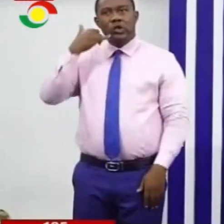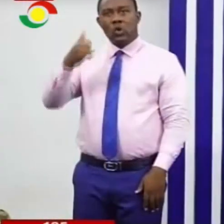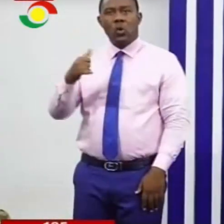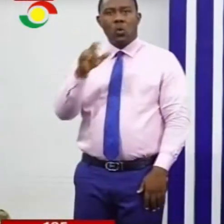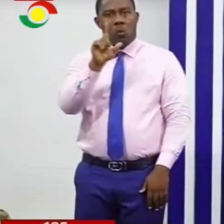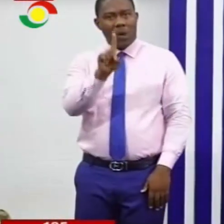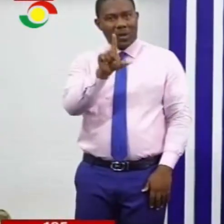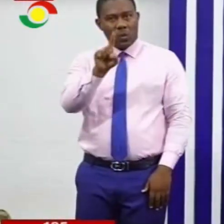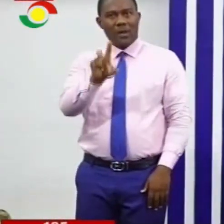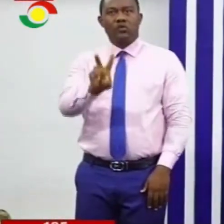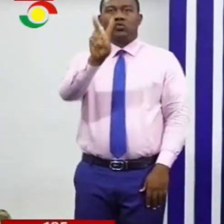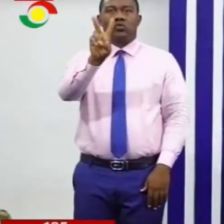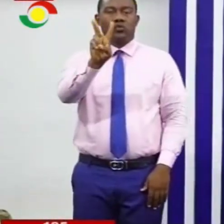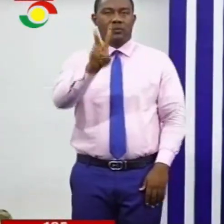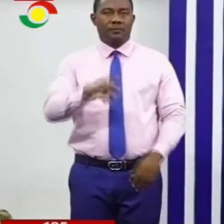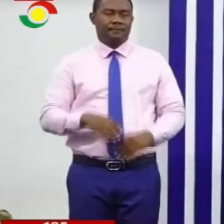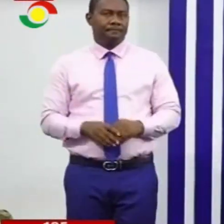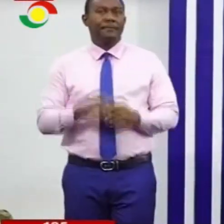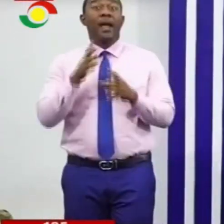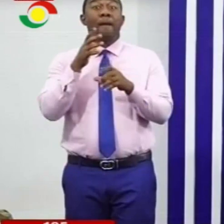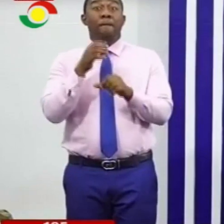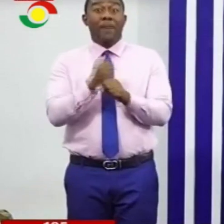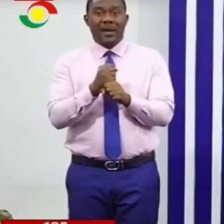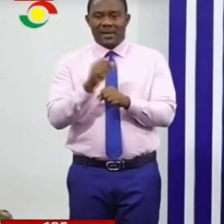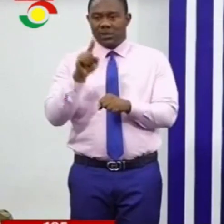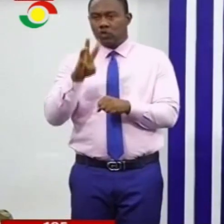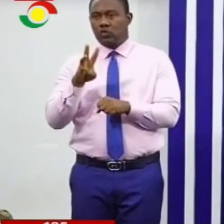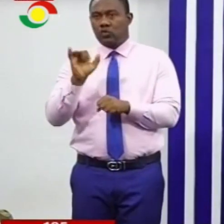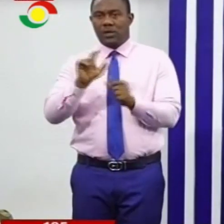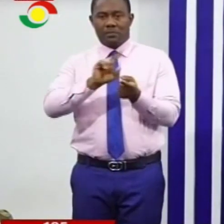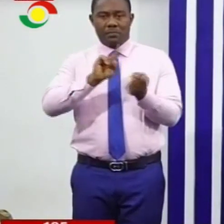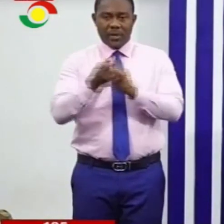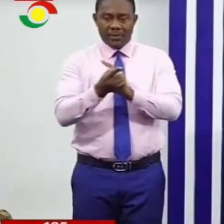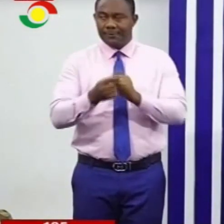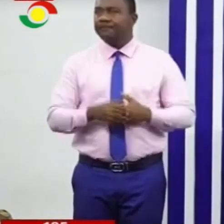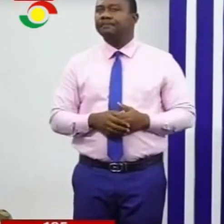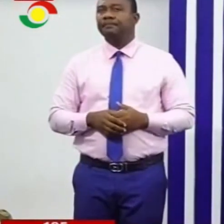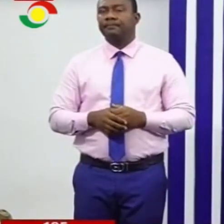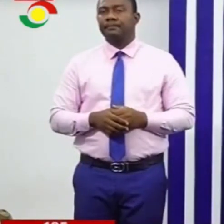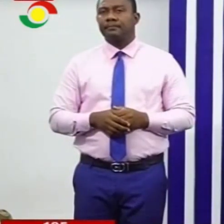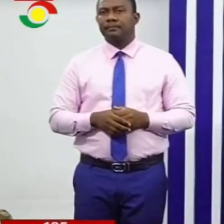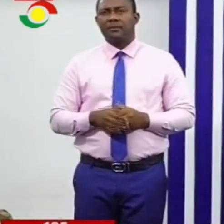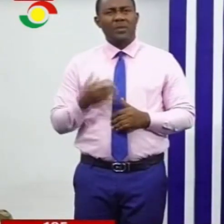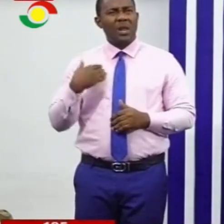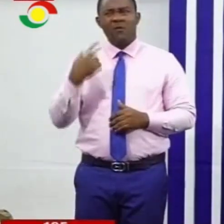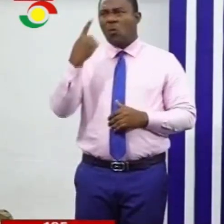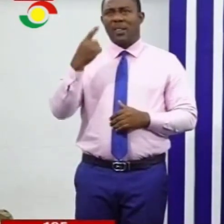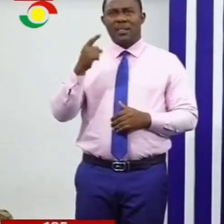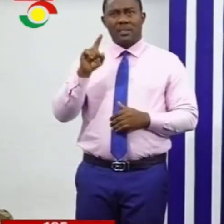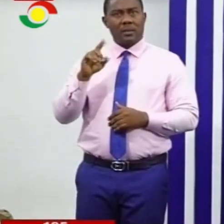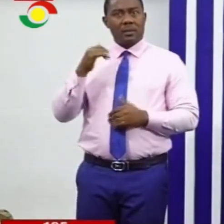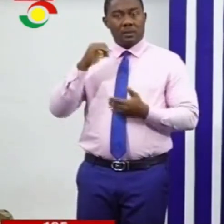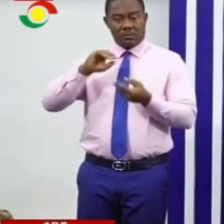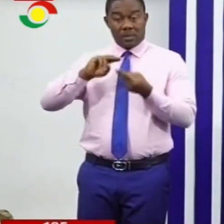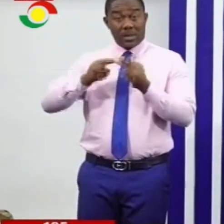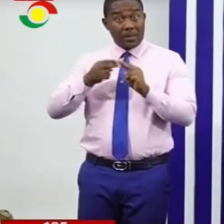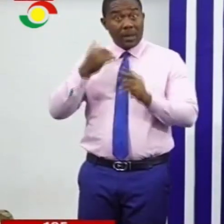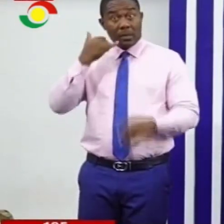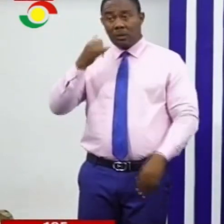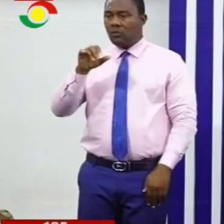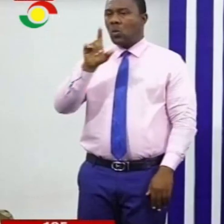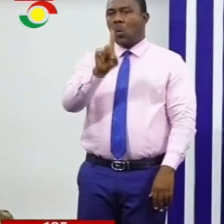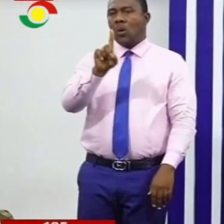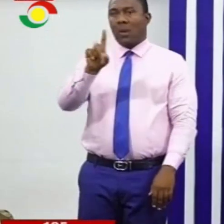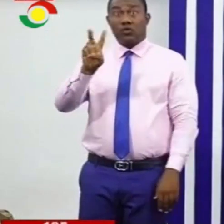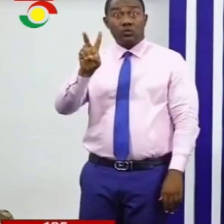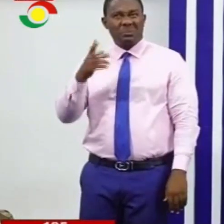112 is the number that you call. Quickly in tree, yama number back 112 ah say ohun dodo na person test wa na say utu kwan ba enche